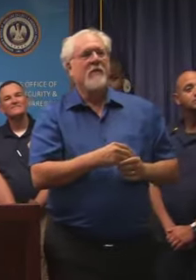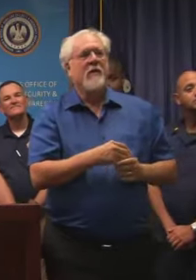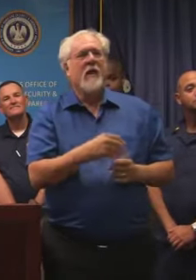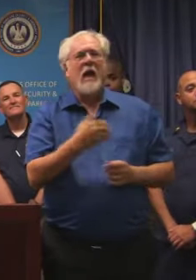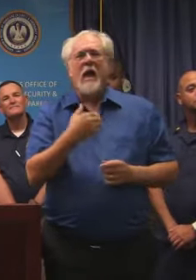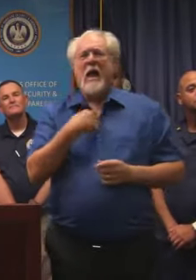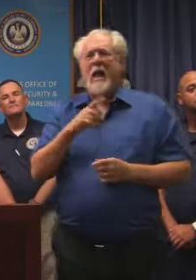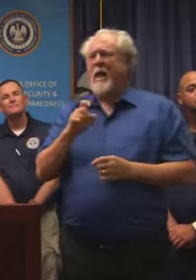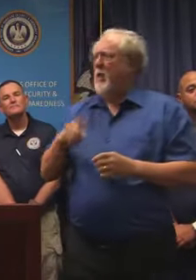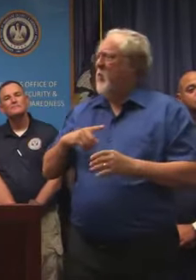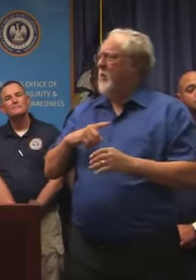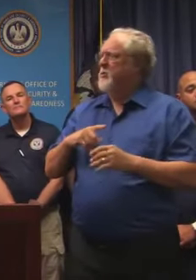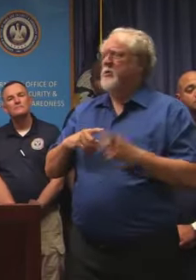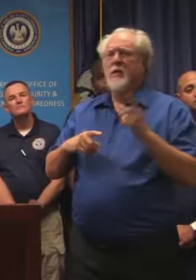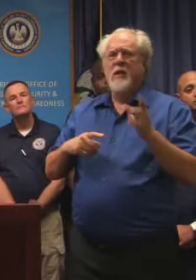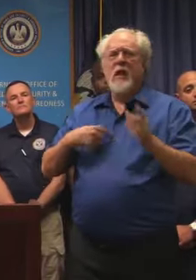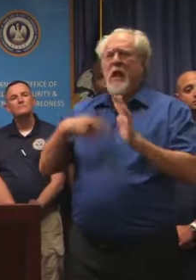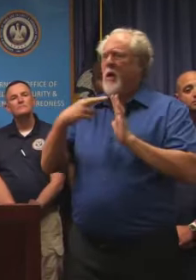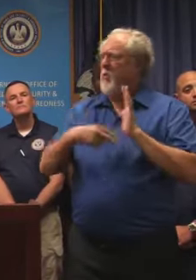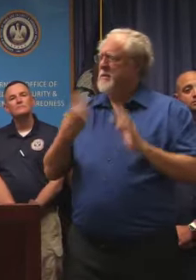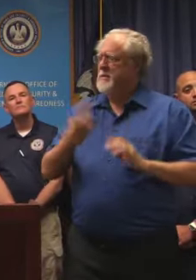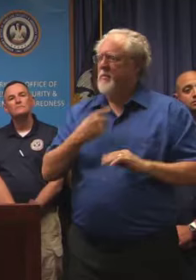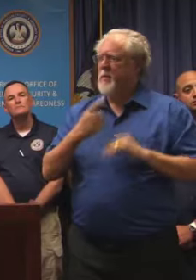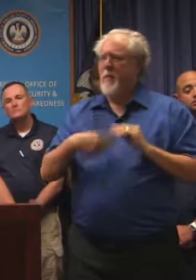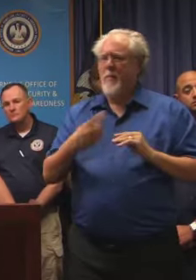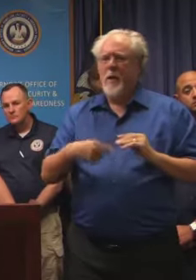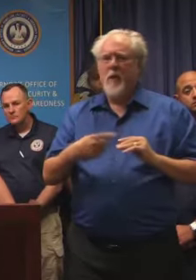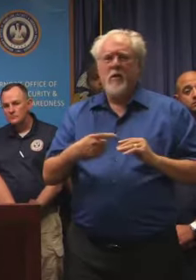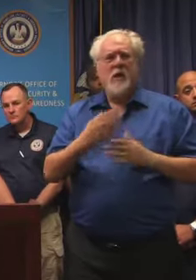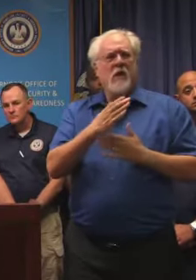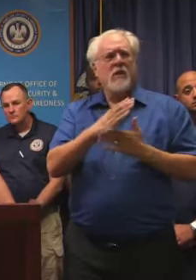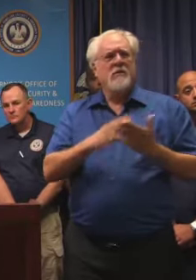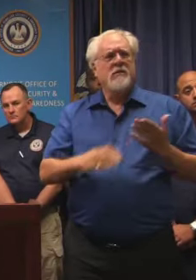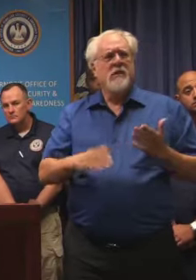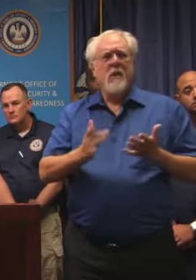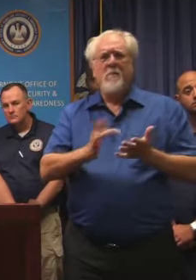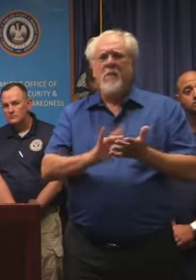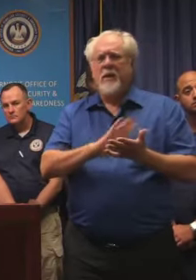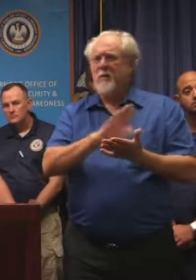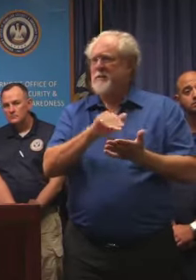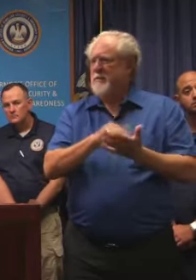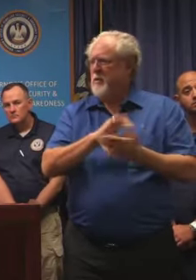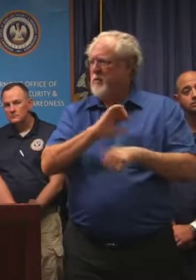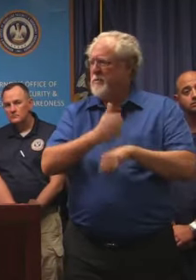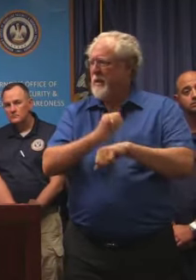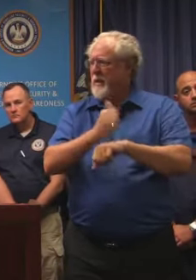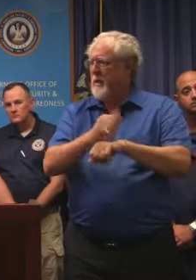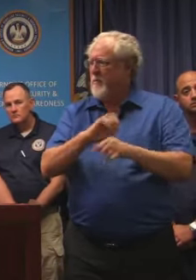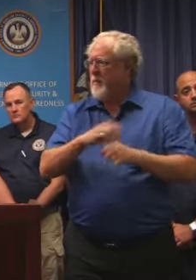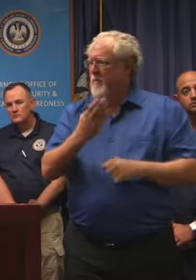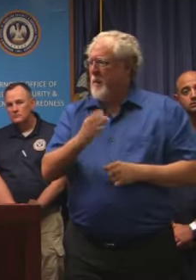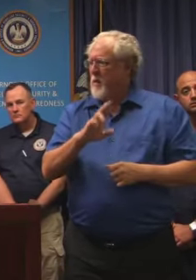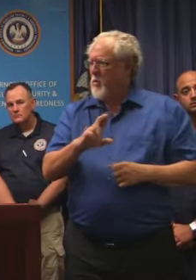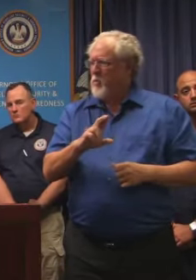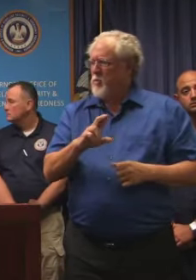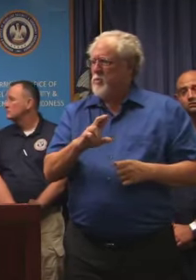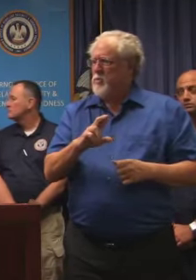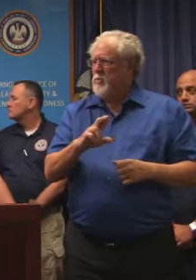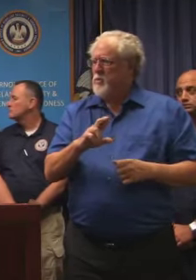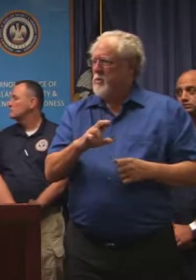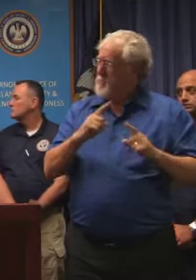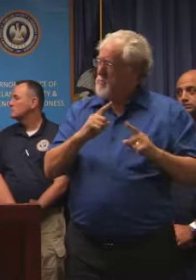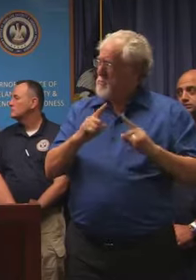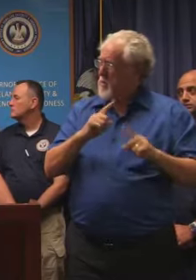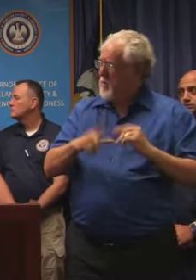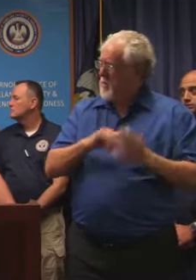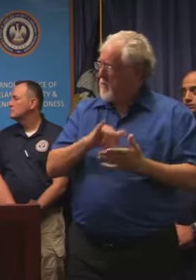I just had a question. I read something about some medical centers being set up in Baton Rouge specifically. Can you talk